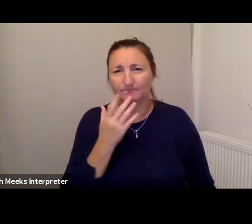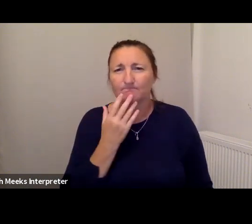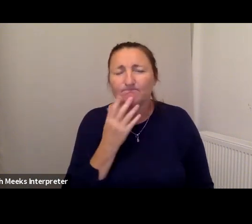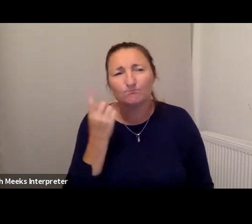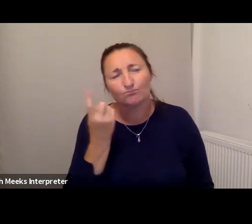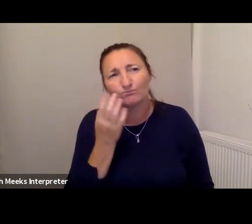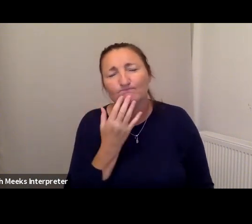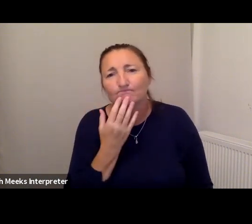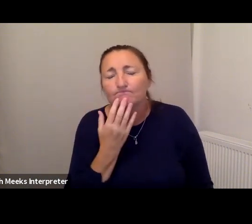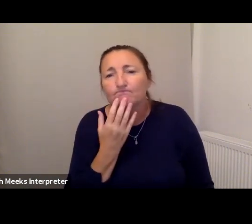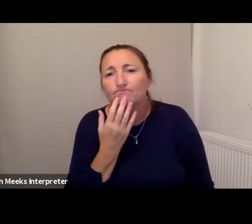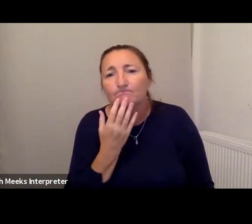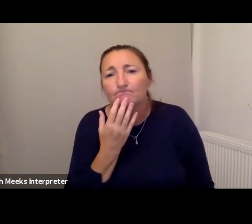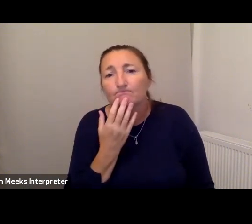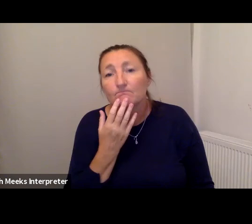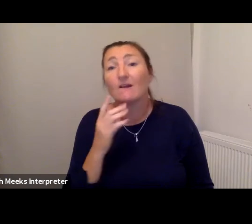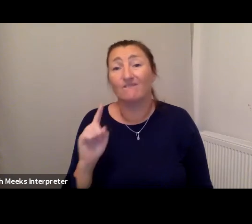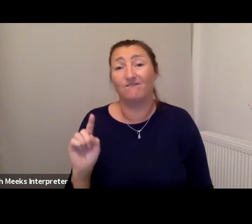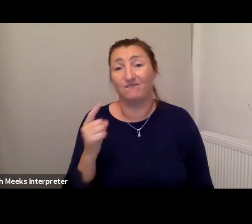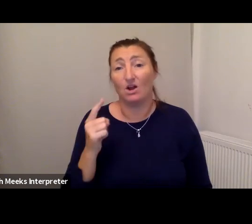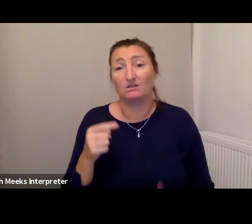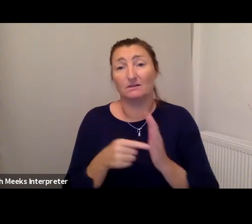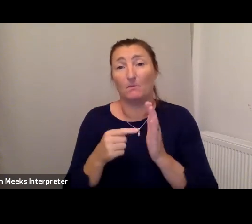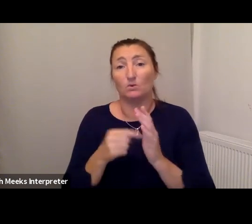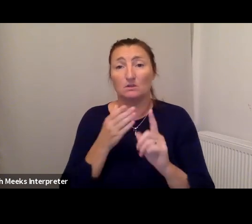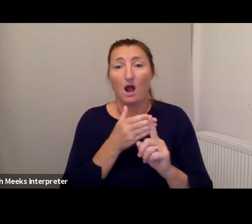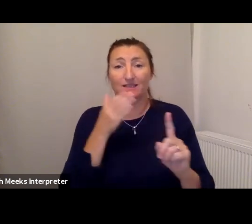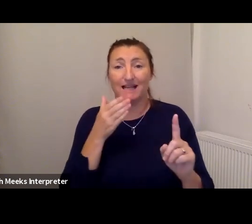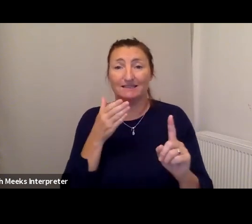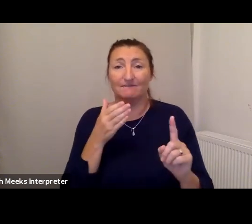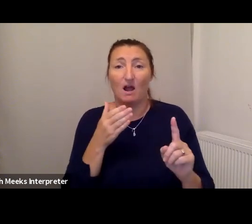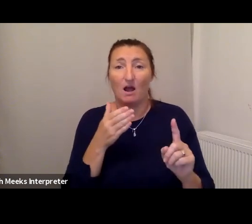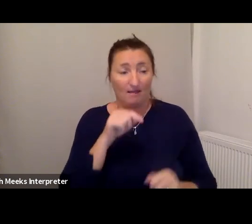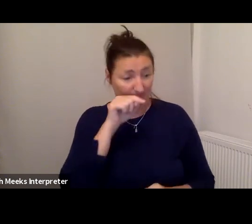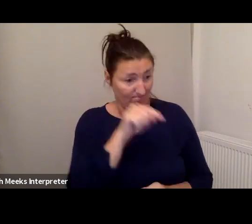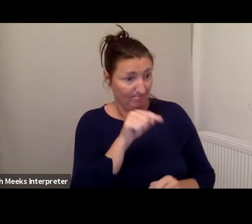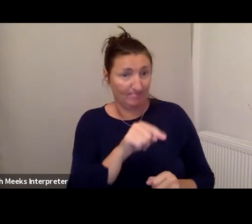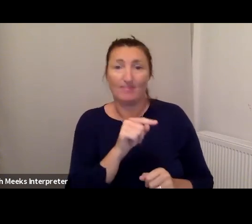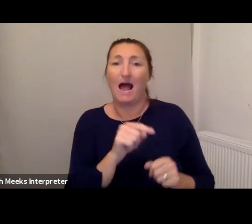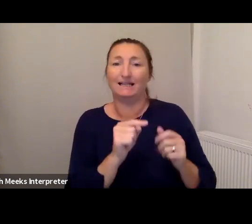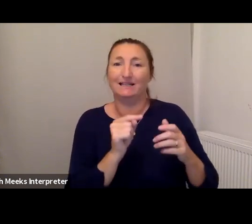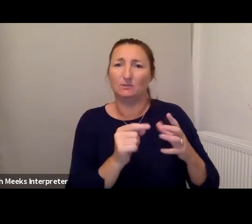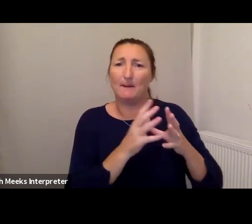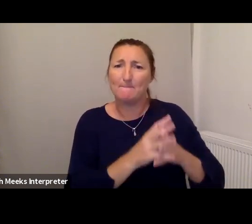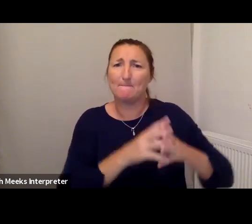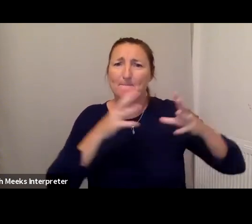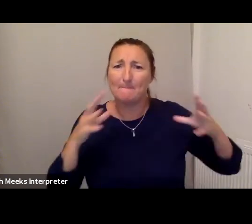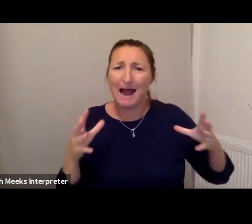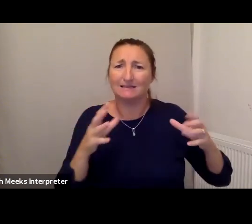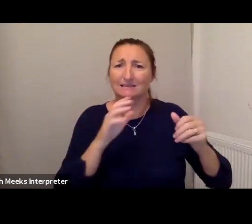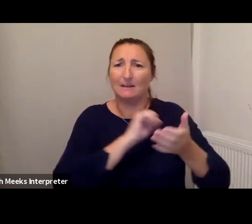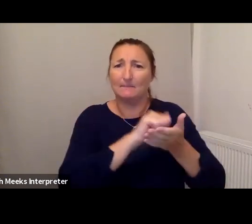I think it's identifying what bits are absolutely best done through mass manufacture. There are certain